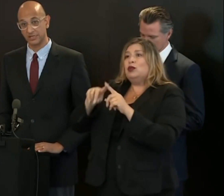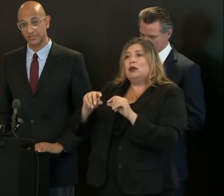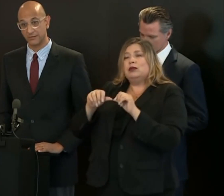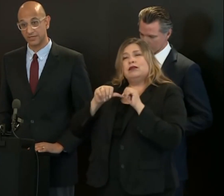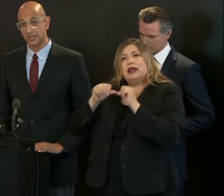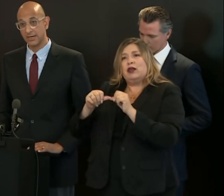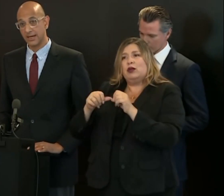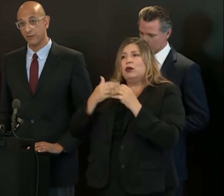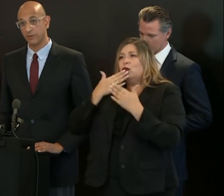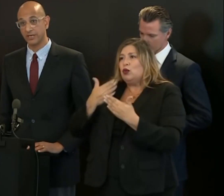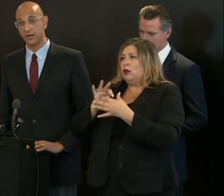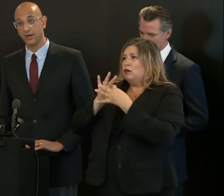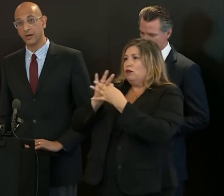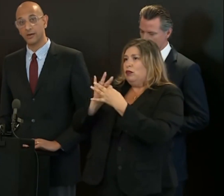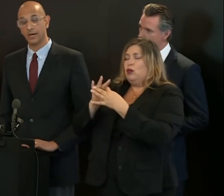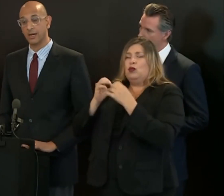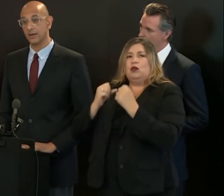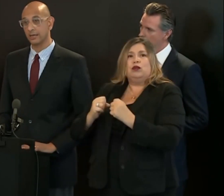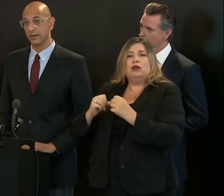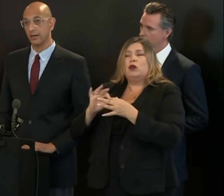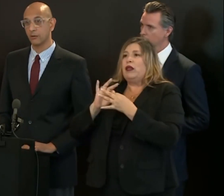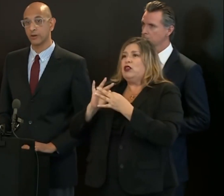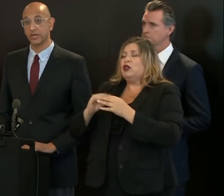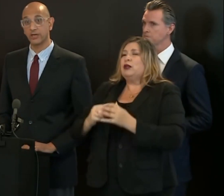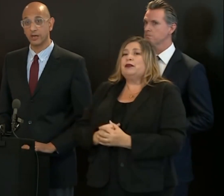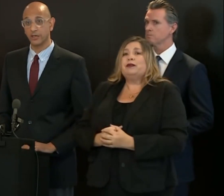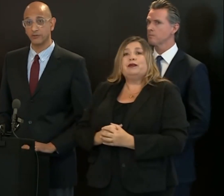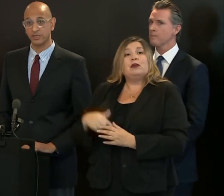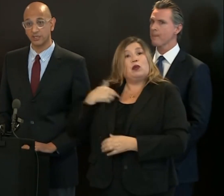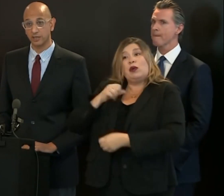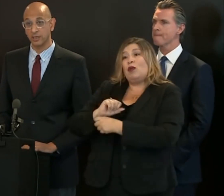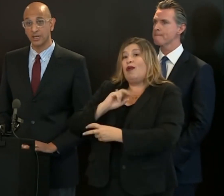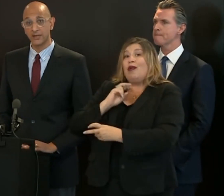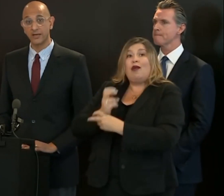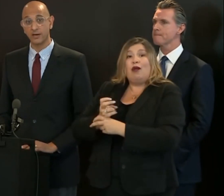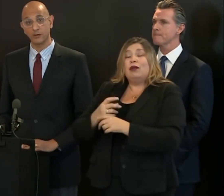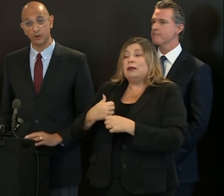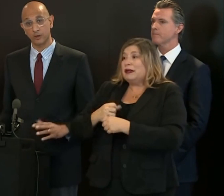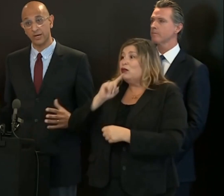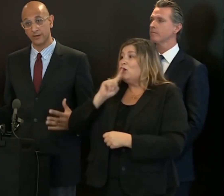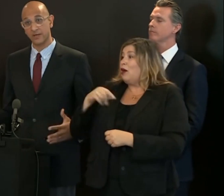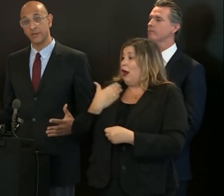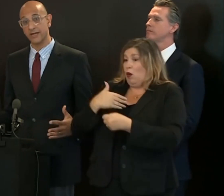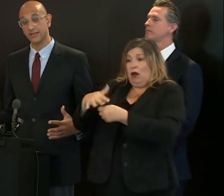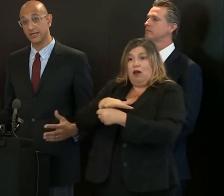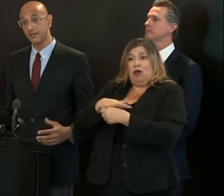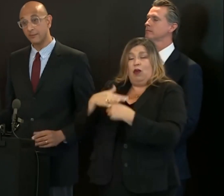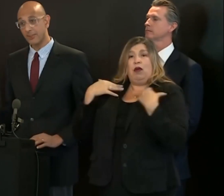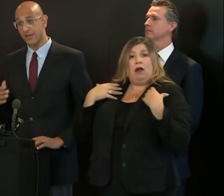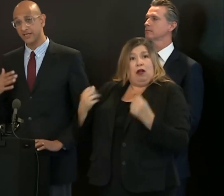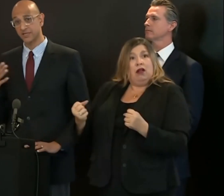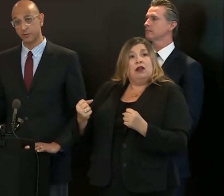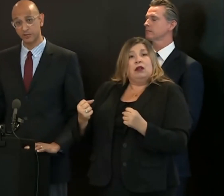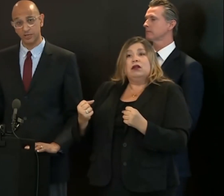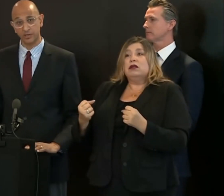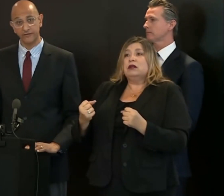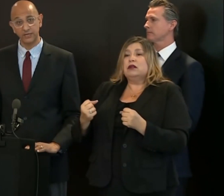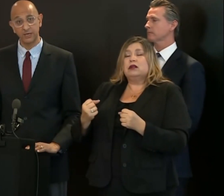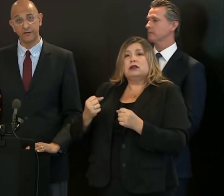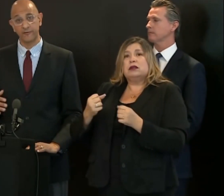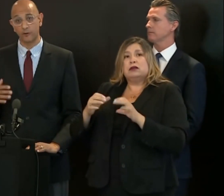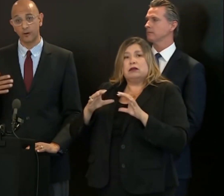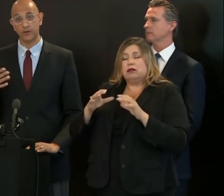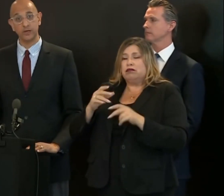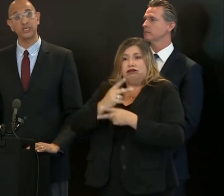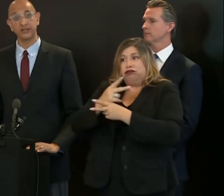strong relationships, and we are working hard to ensure that our local health capacity is